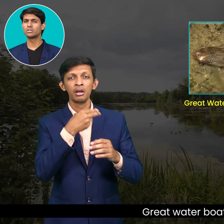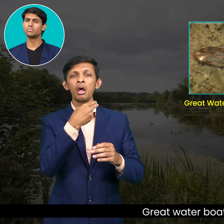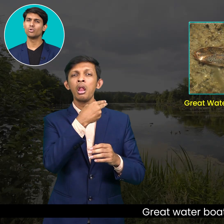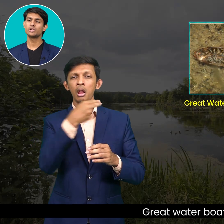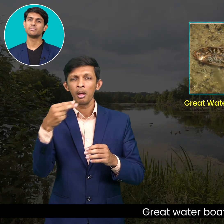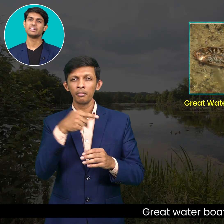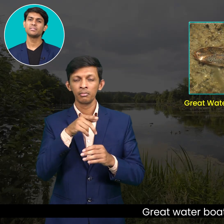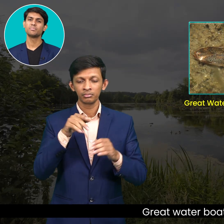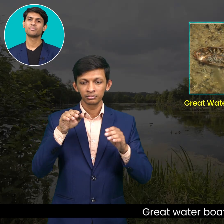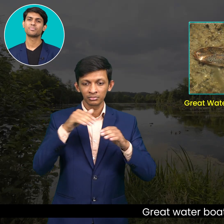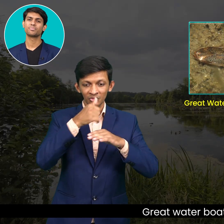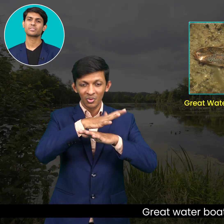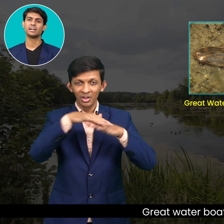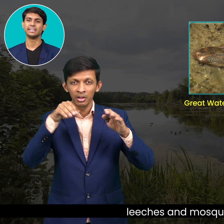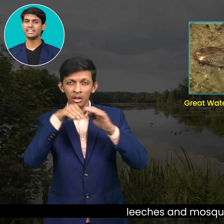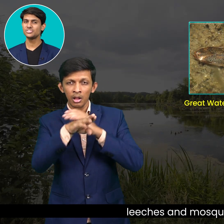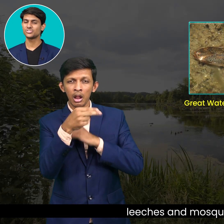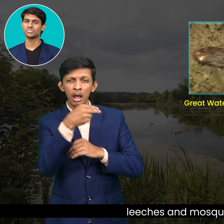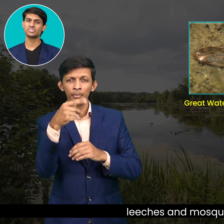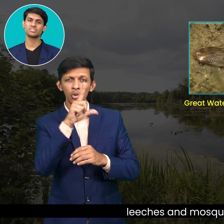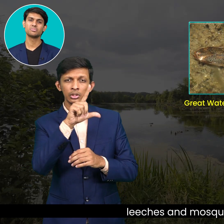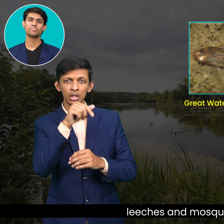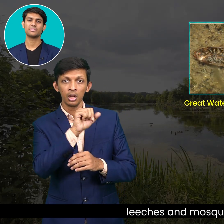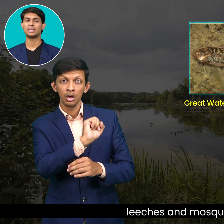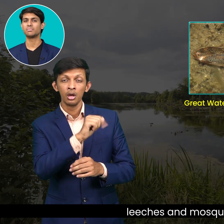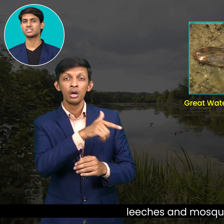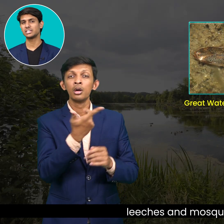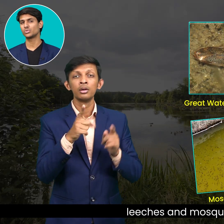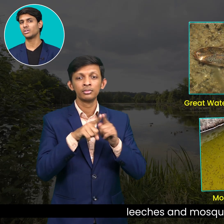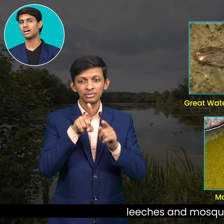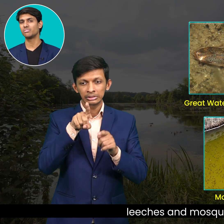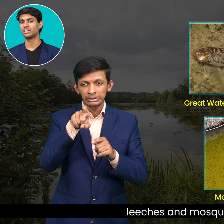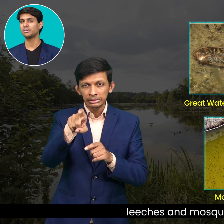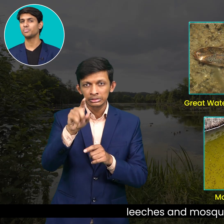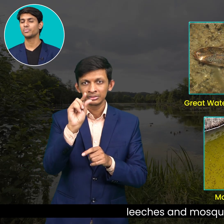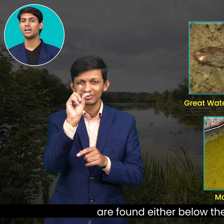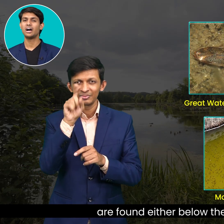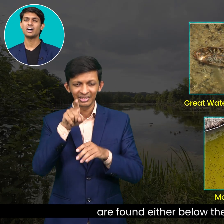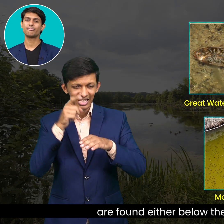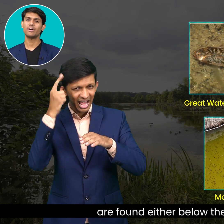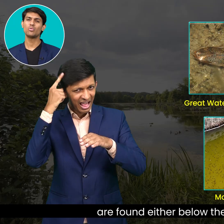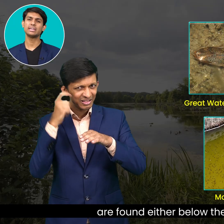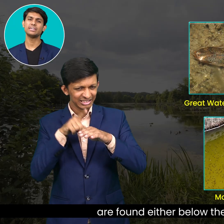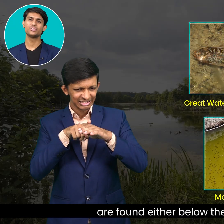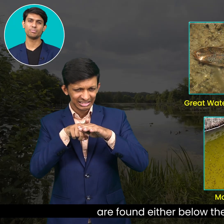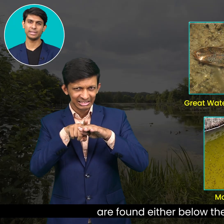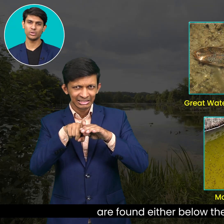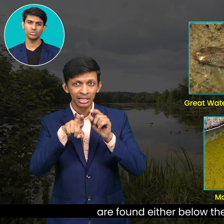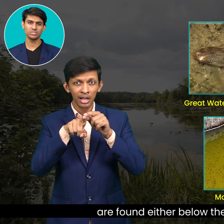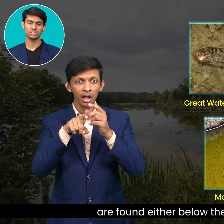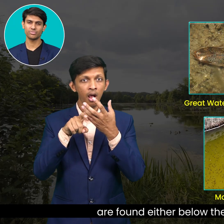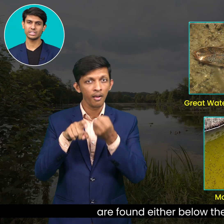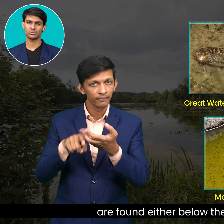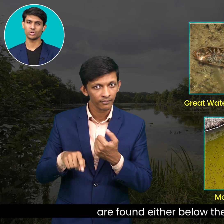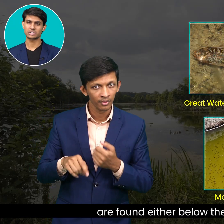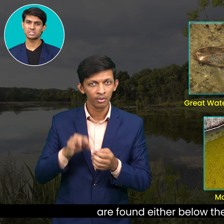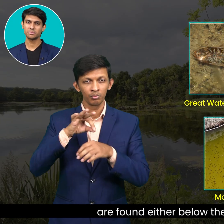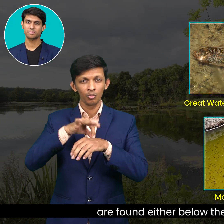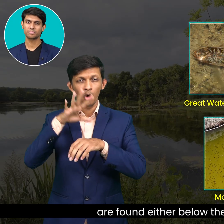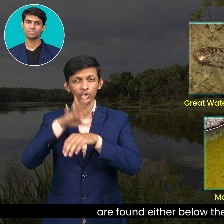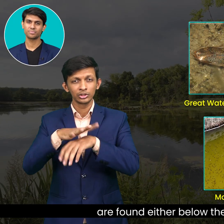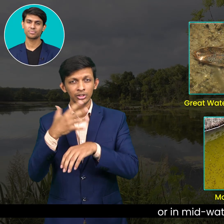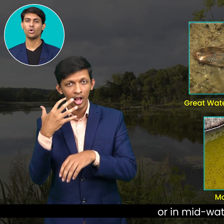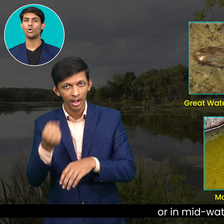Great water boatmen, leeches and mosquito larvae are found either below the surface